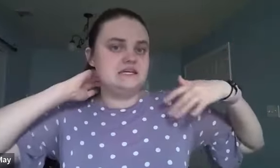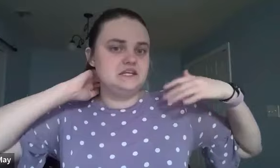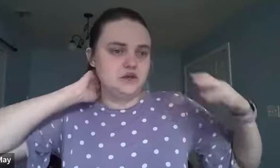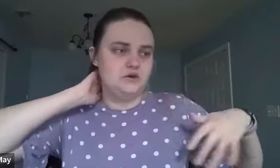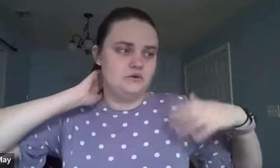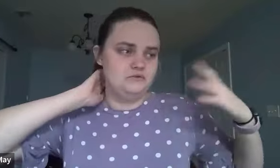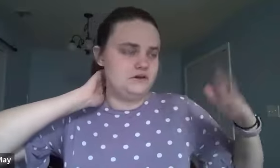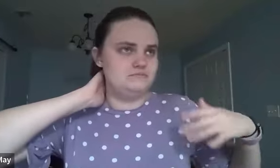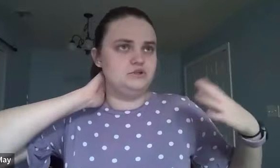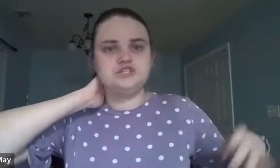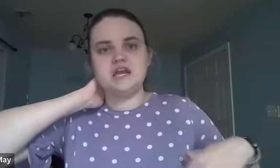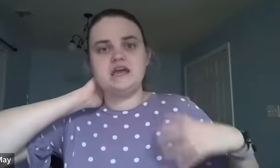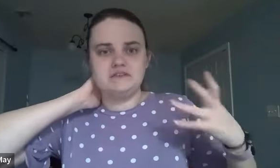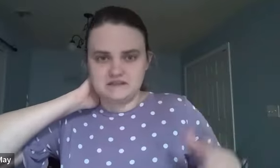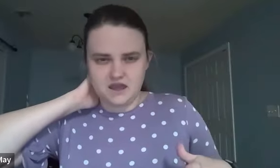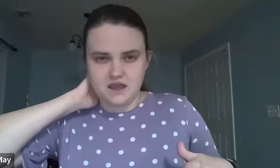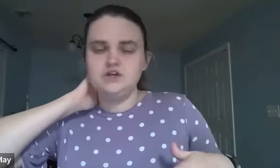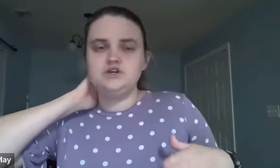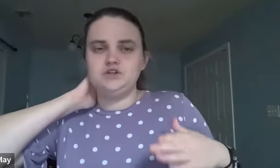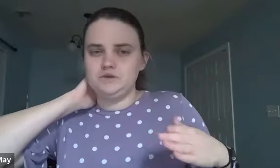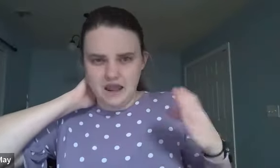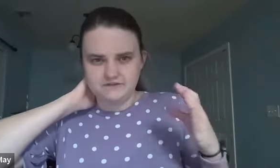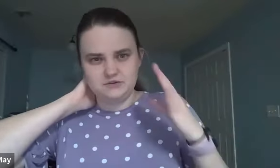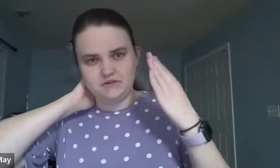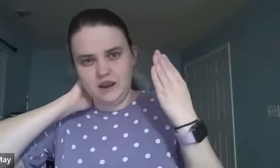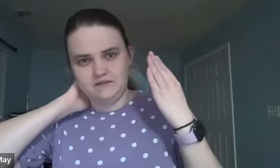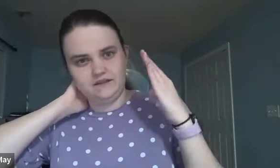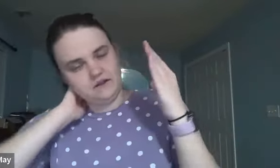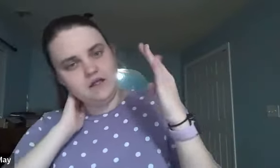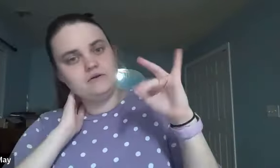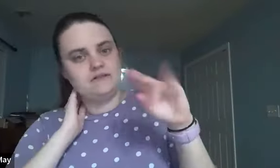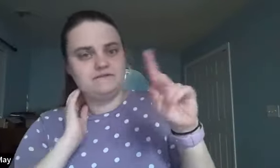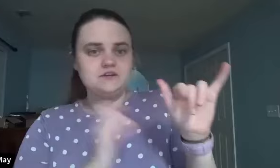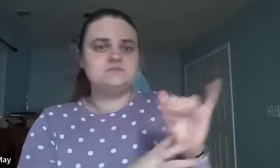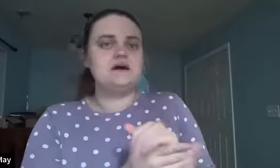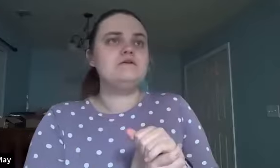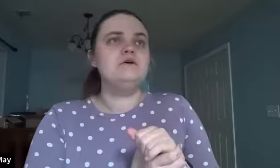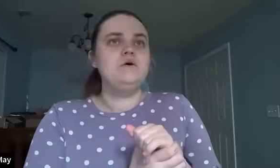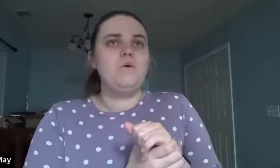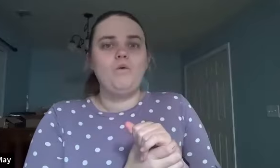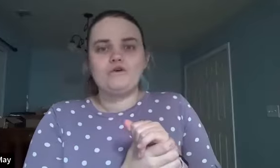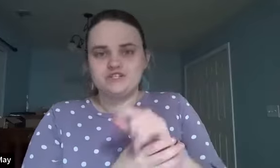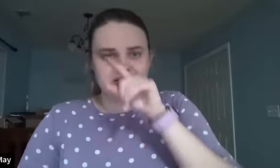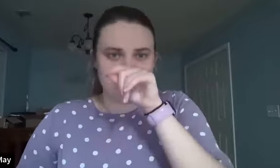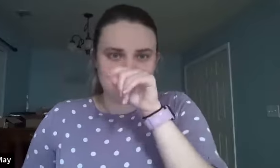you know, the blue jay, things like that. You would have to either add like the color and then finger spell, or just say the basic